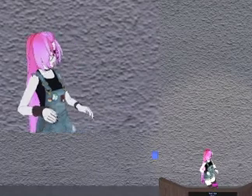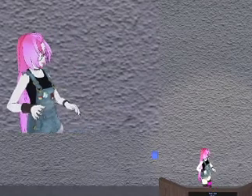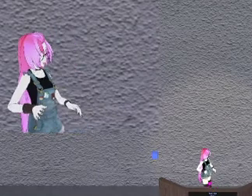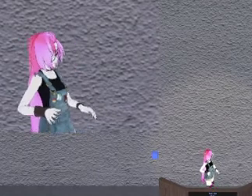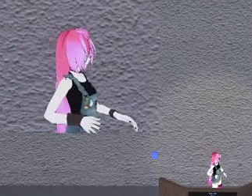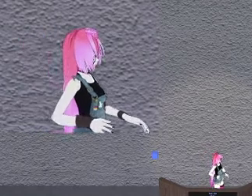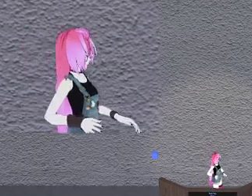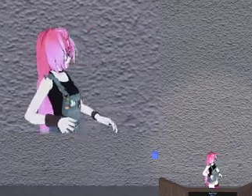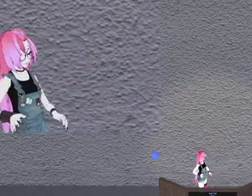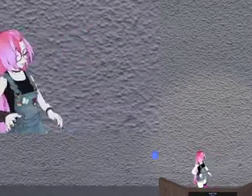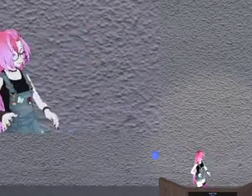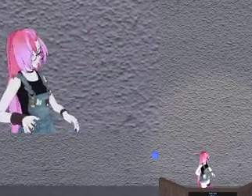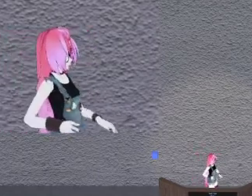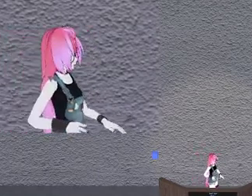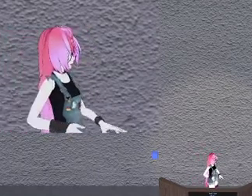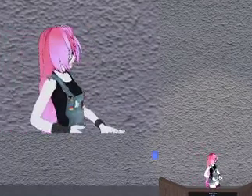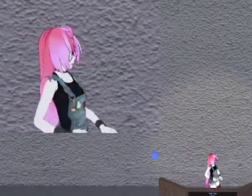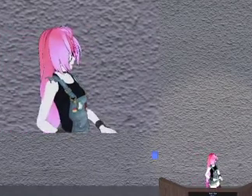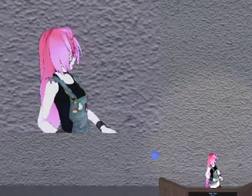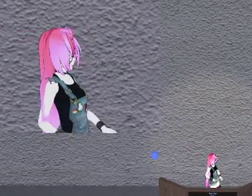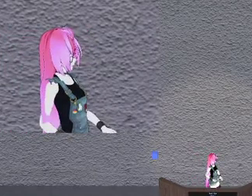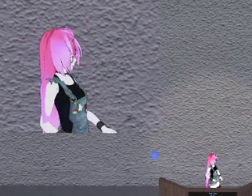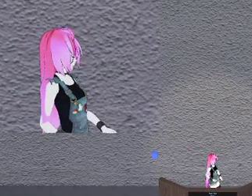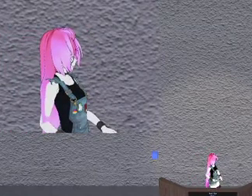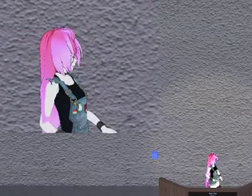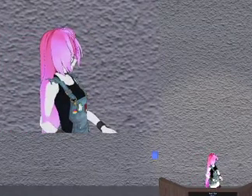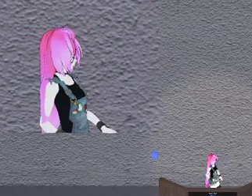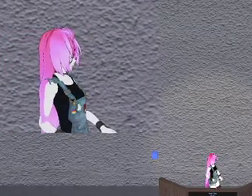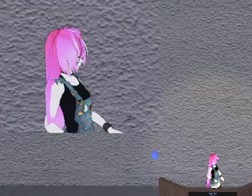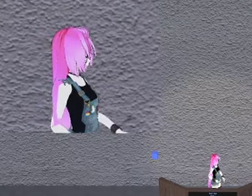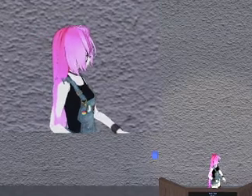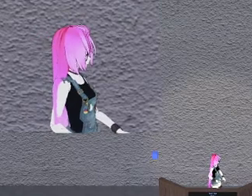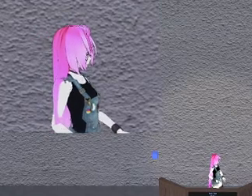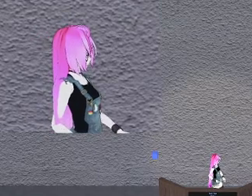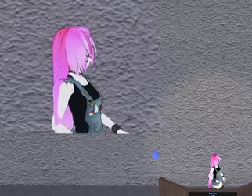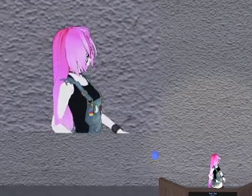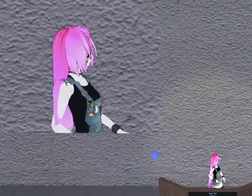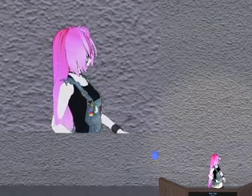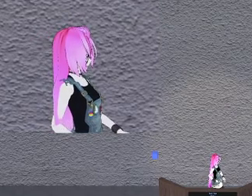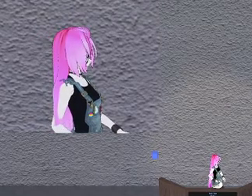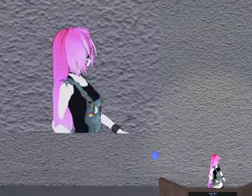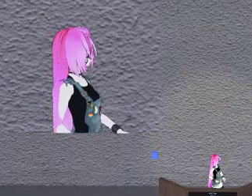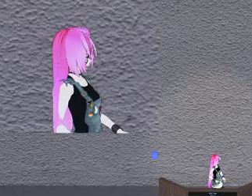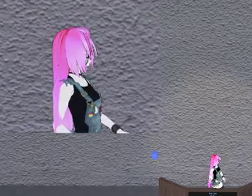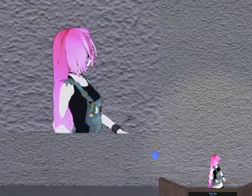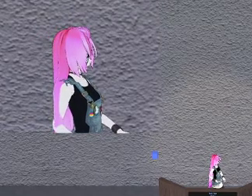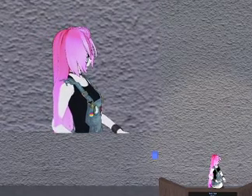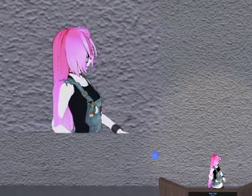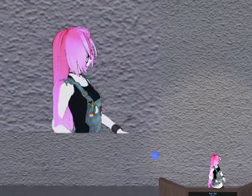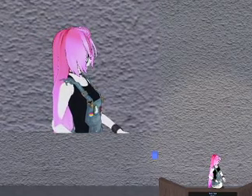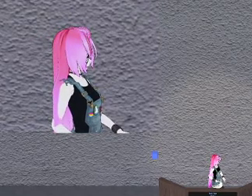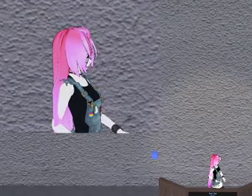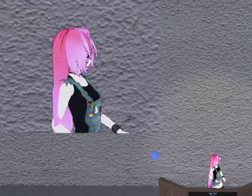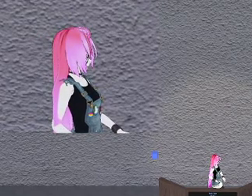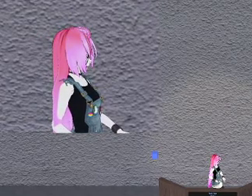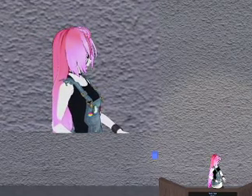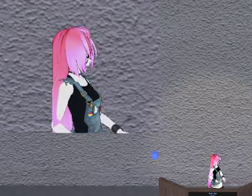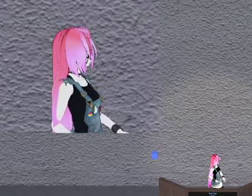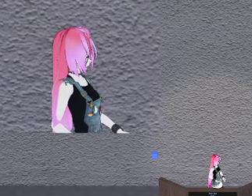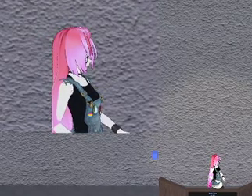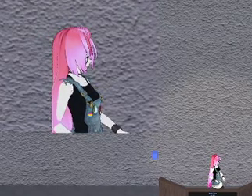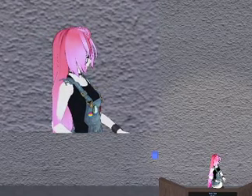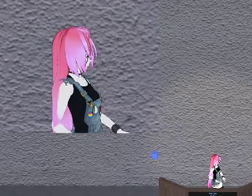doing this? You can't do. I saw your fingers